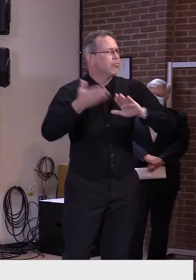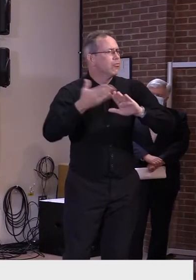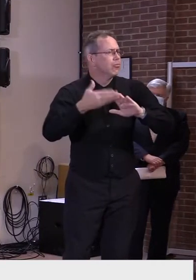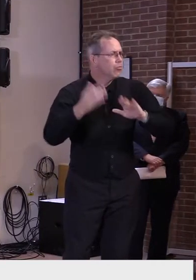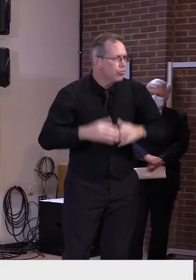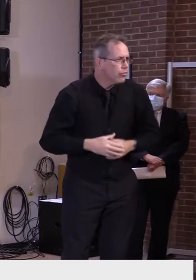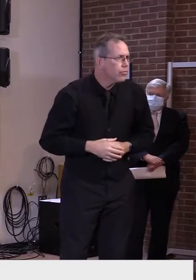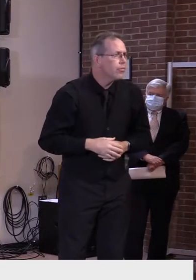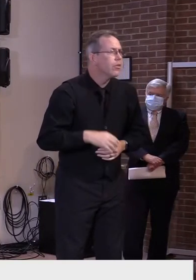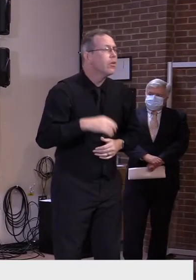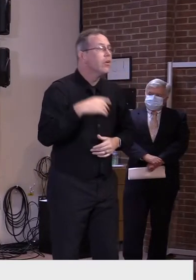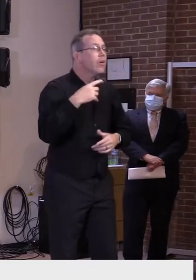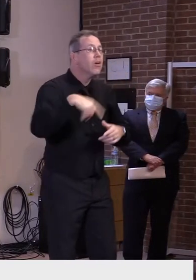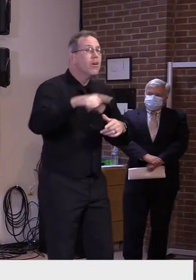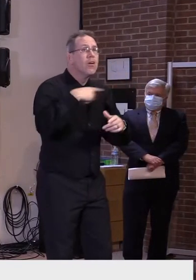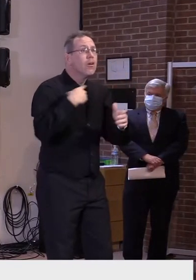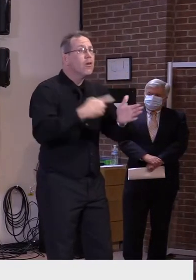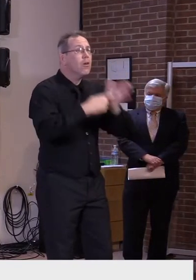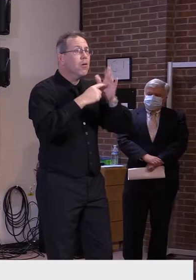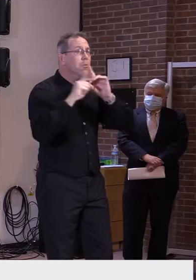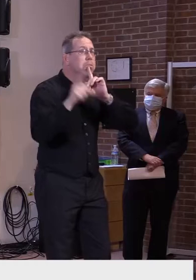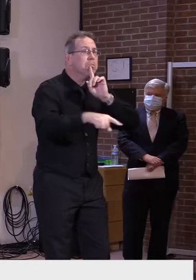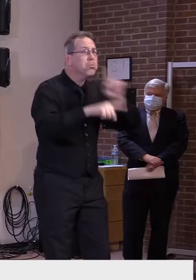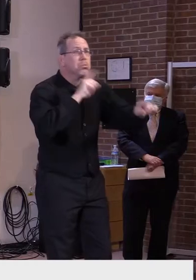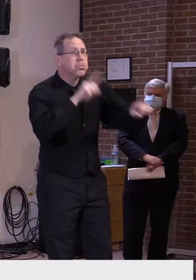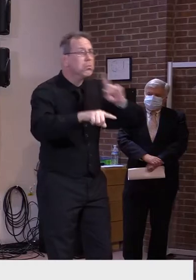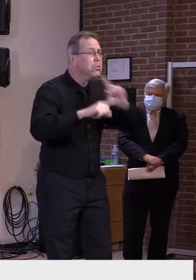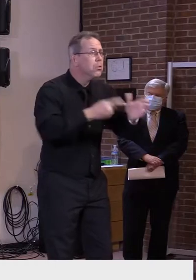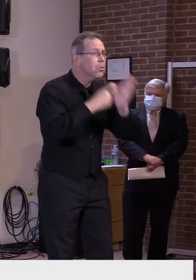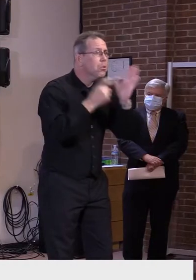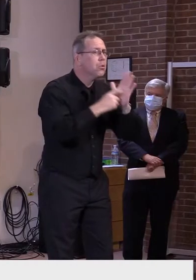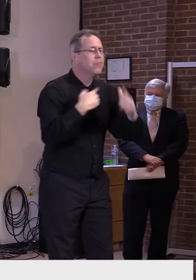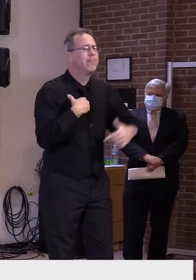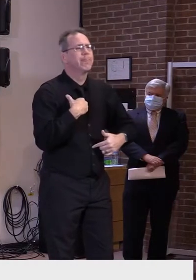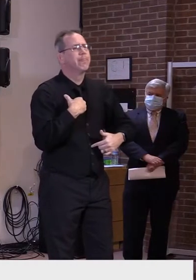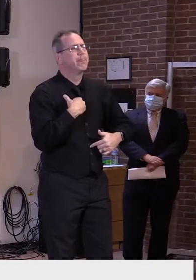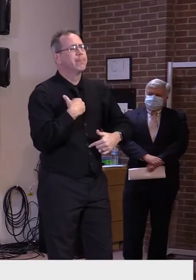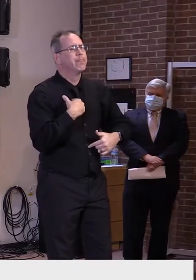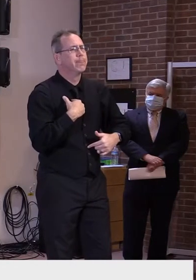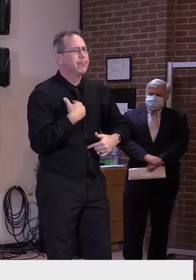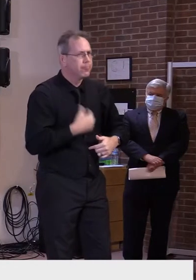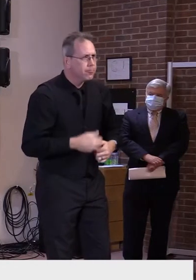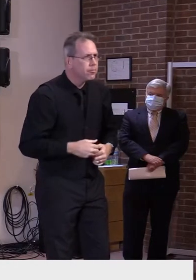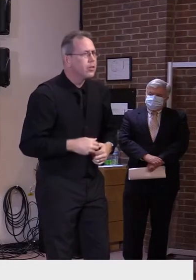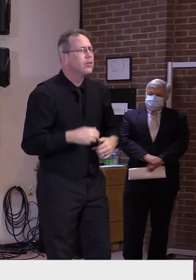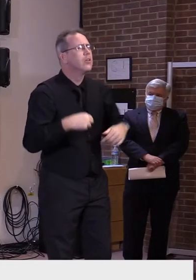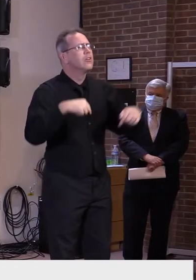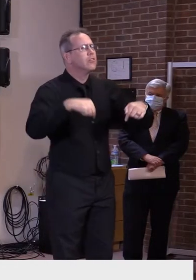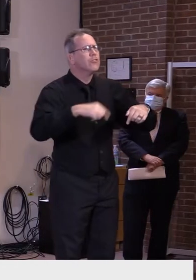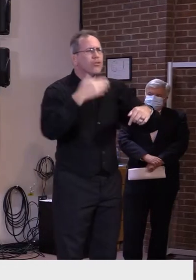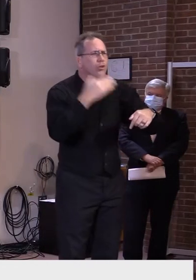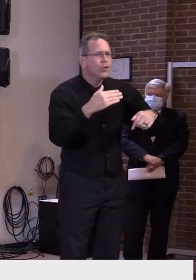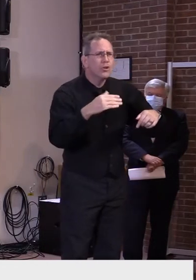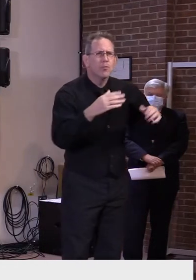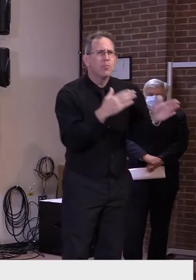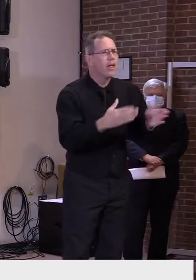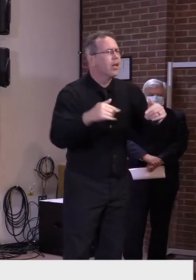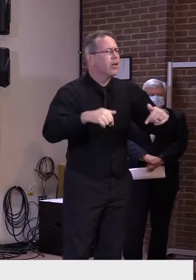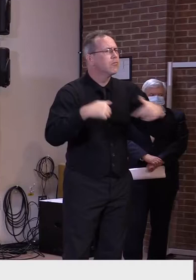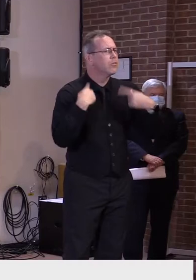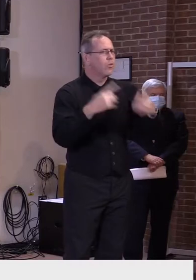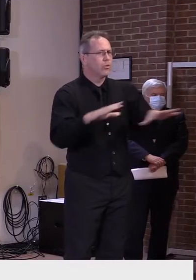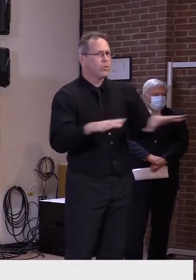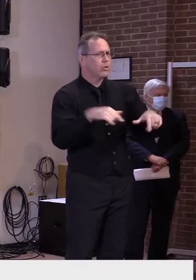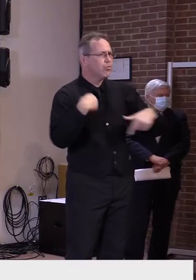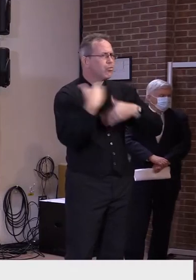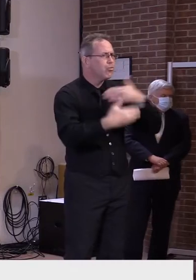action. This is the path forward, and I, for one, have faith in the people of Vermont who have stepped up throughout the